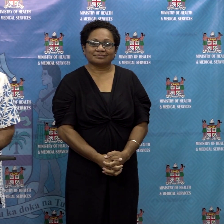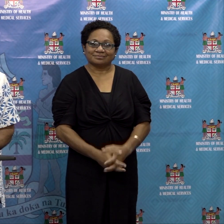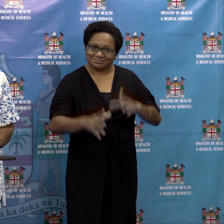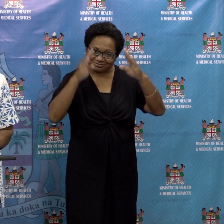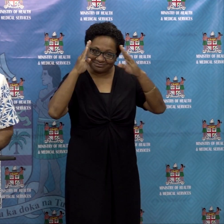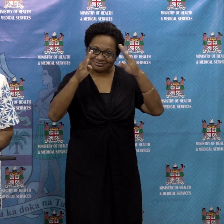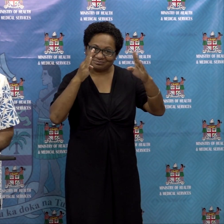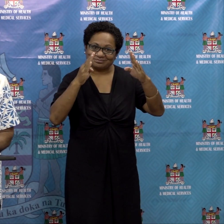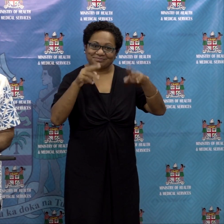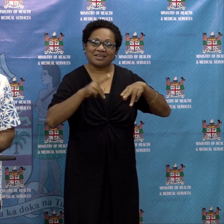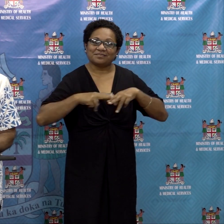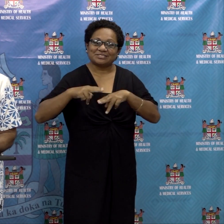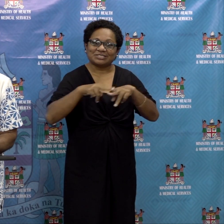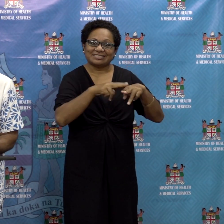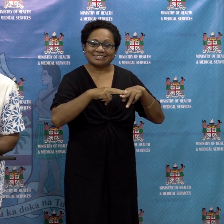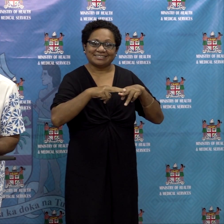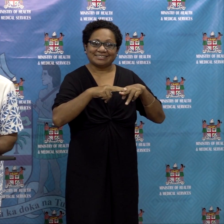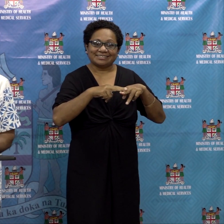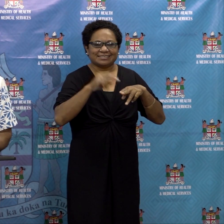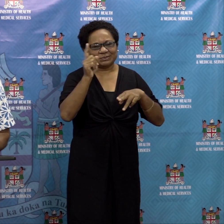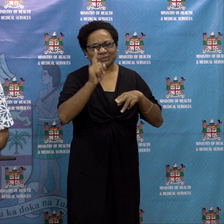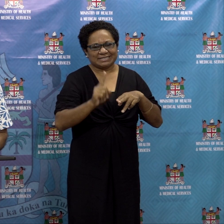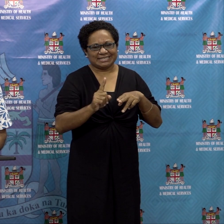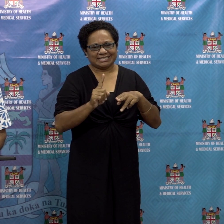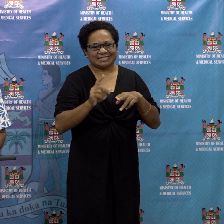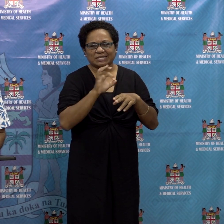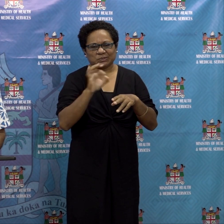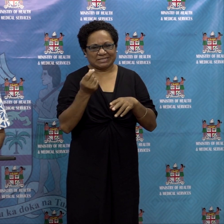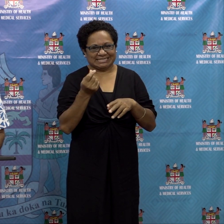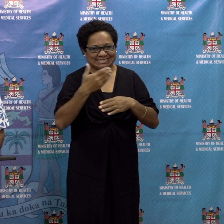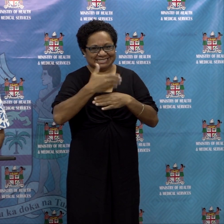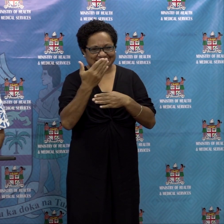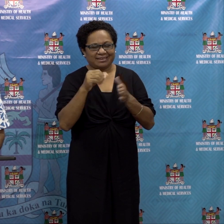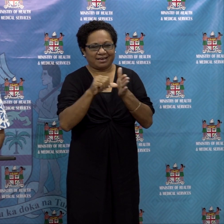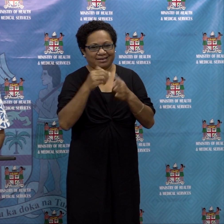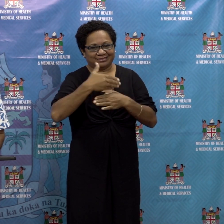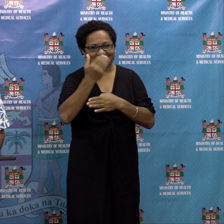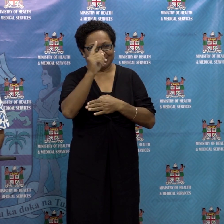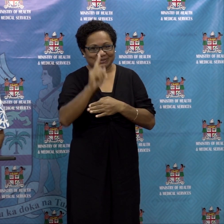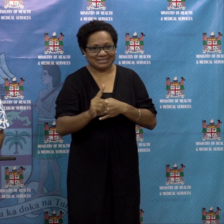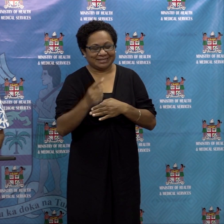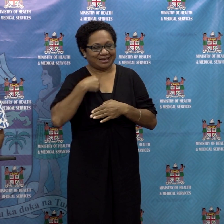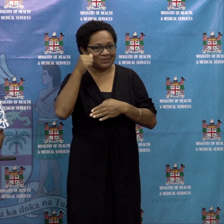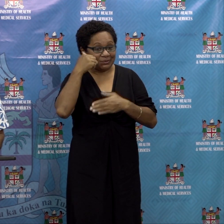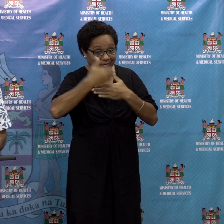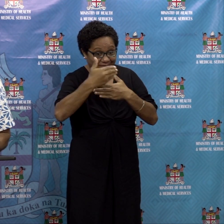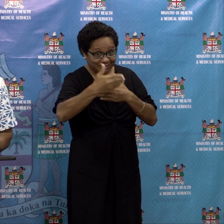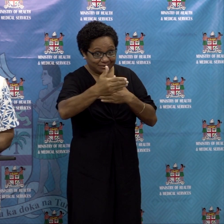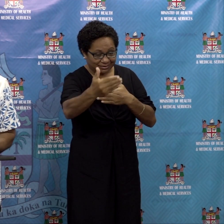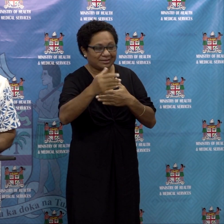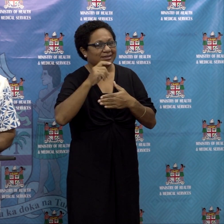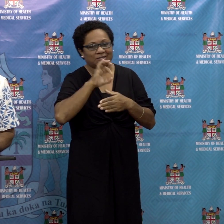Bula Fiji. Today has not been an easy day, nor do I expect the days ahead to get any